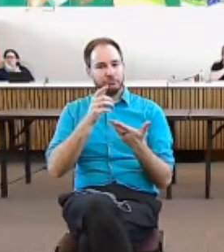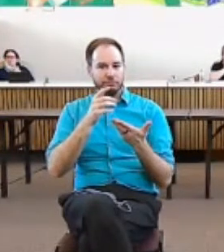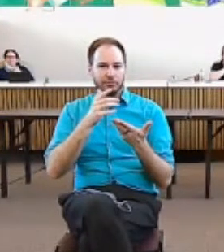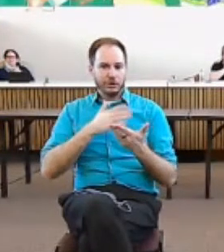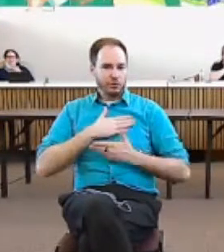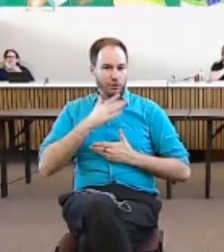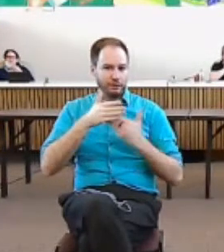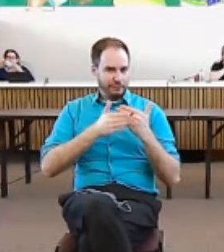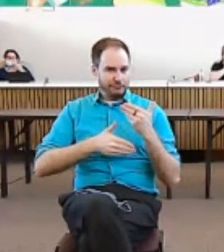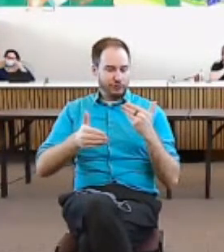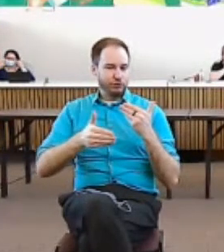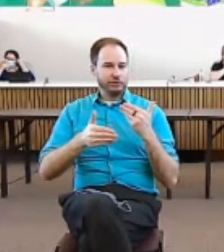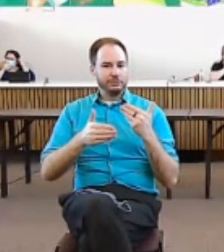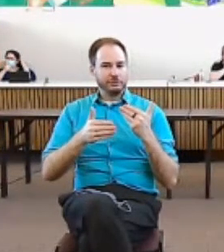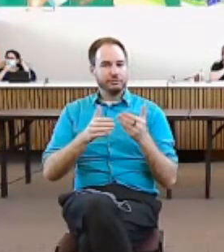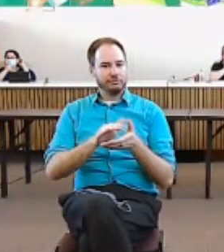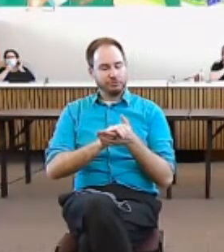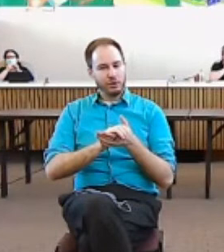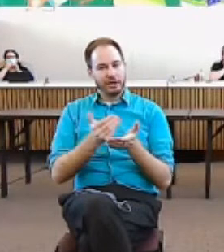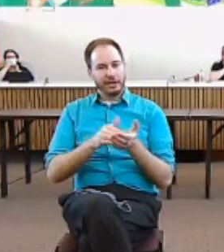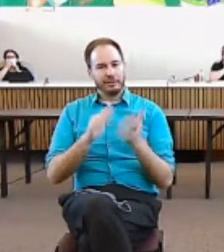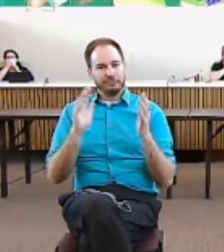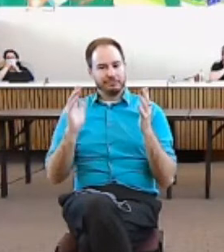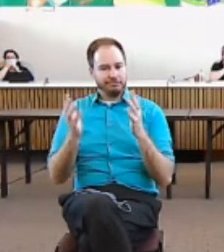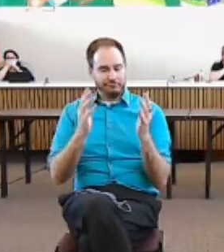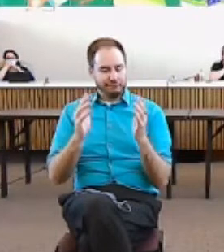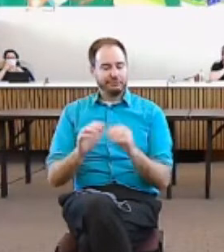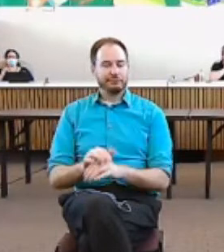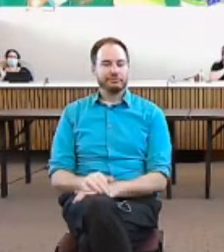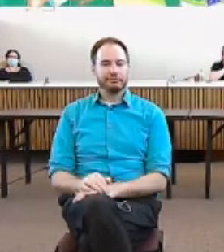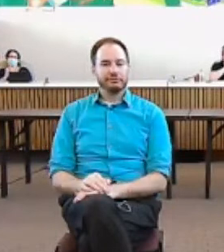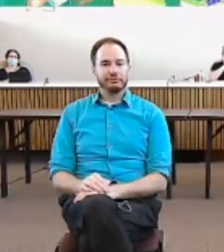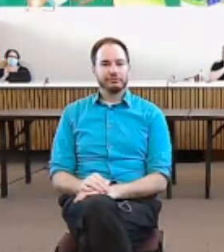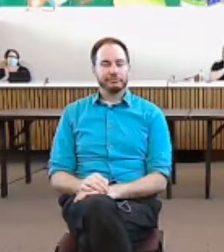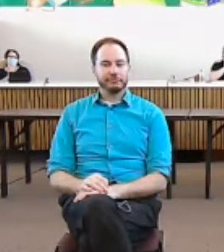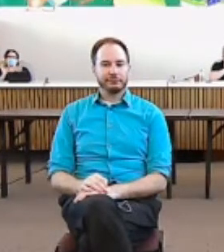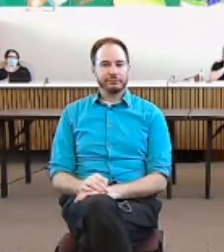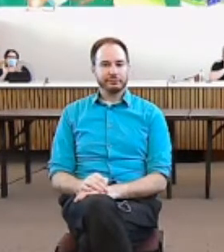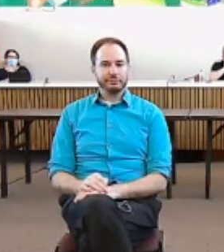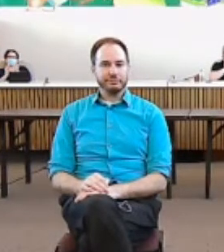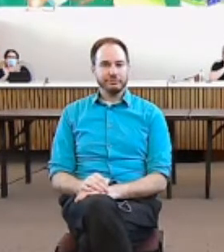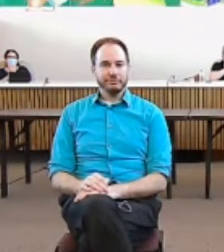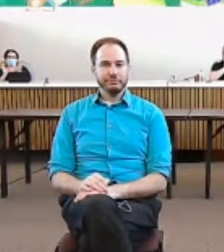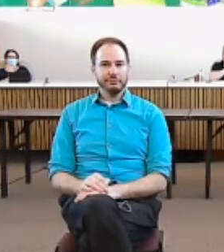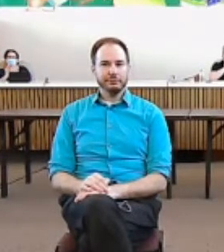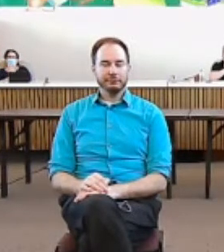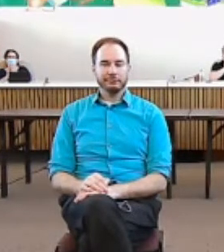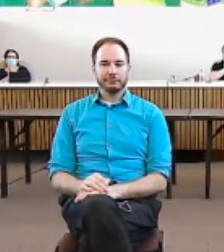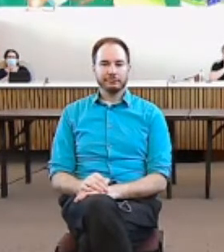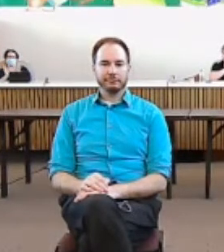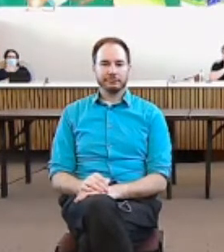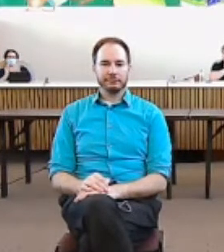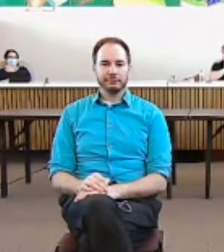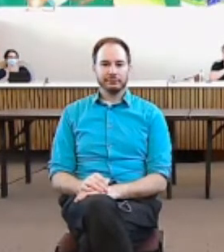your future endeavors. Congratulations. Thank you.